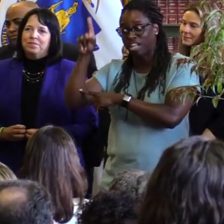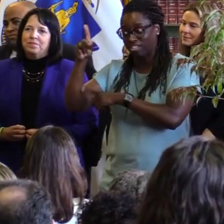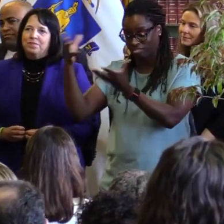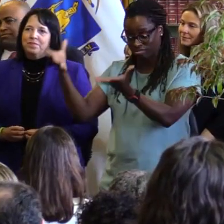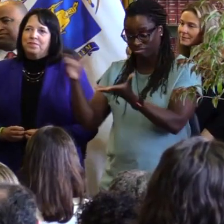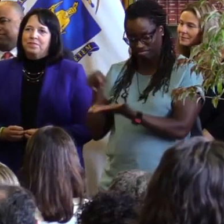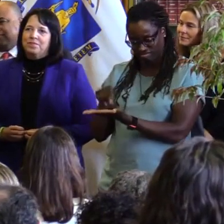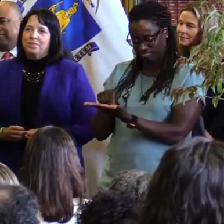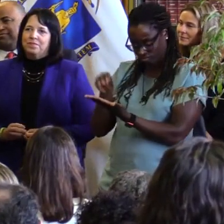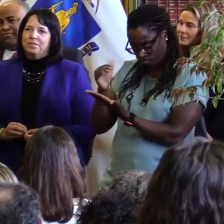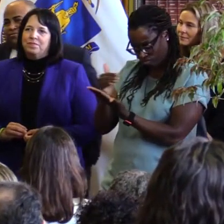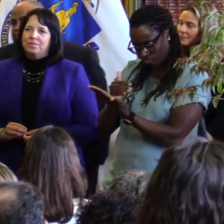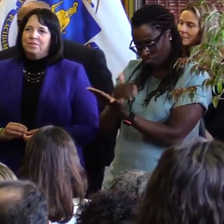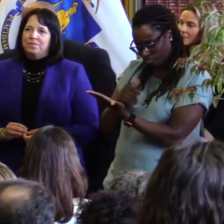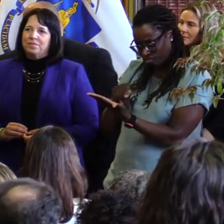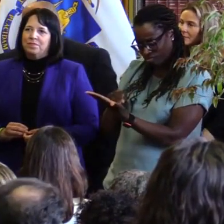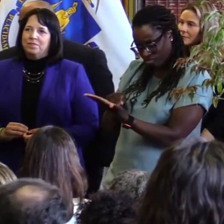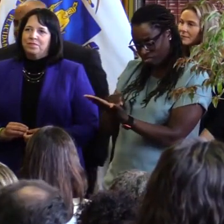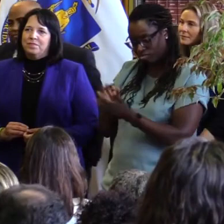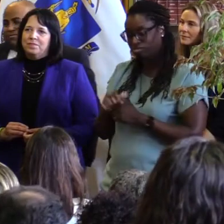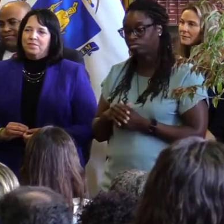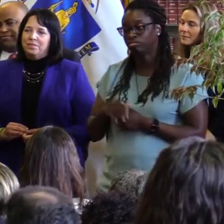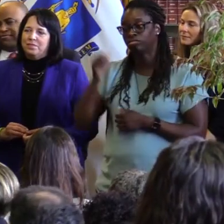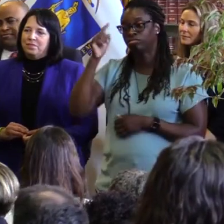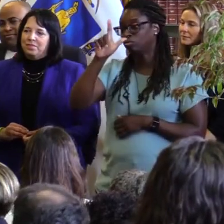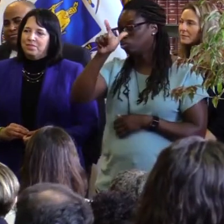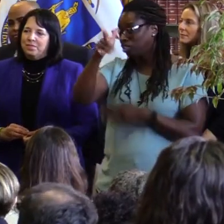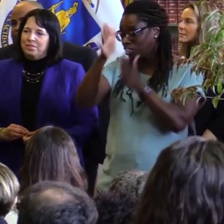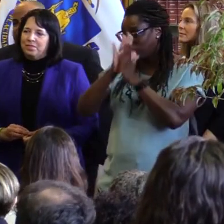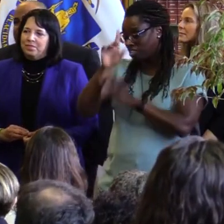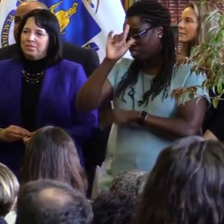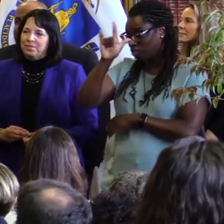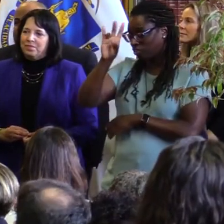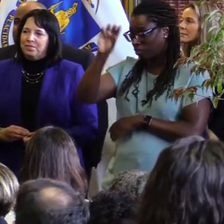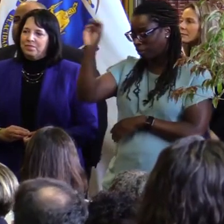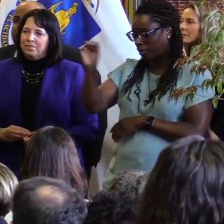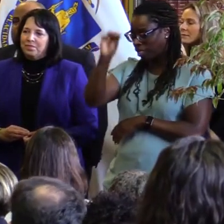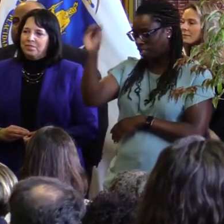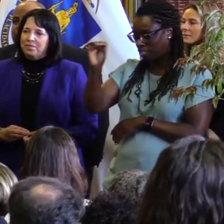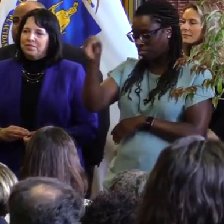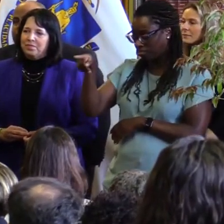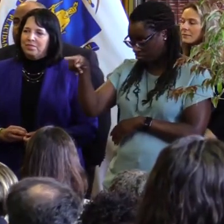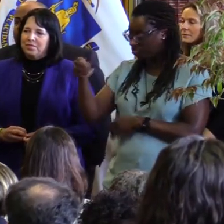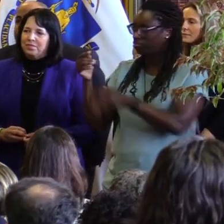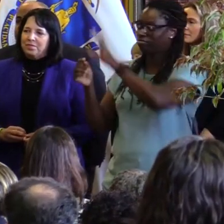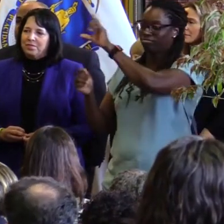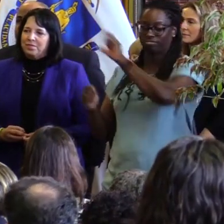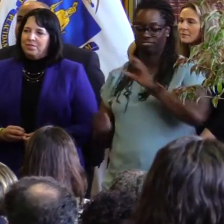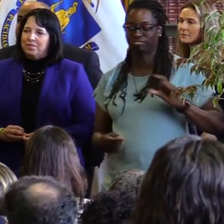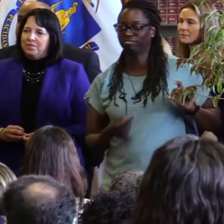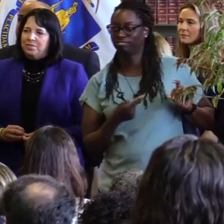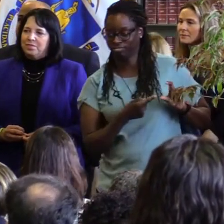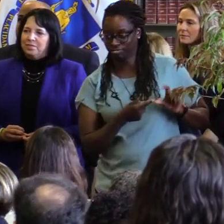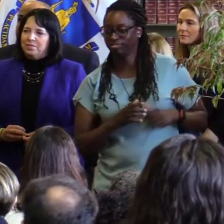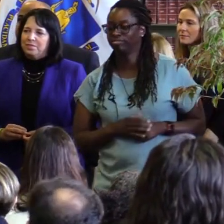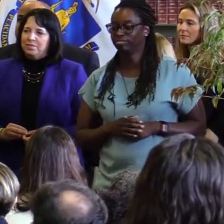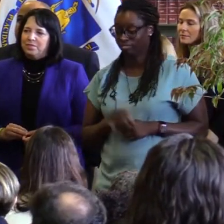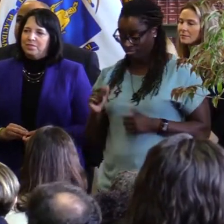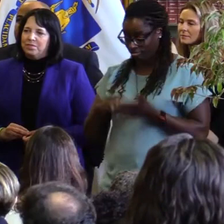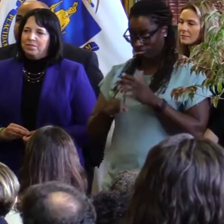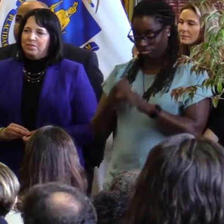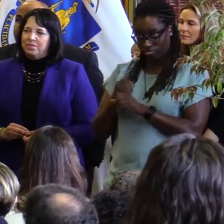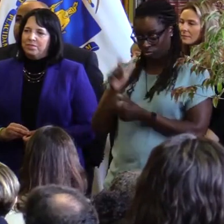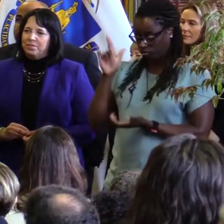billion Greenhouse Gas Reduction Fund in the IRA that will come into play later this year. This is funding that we